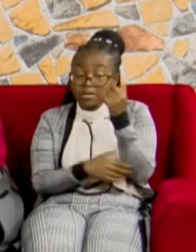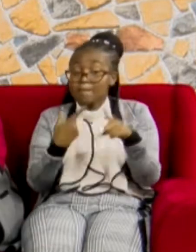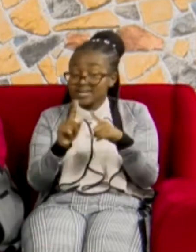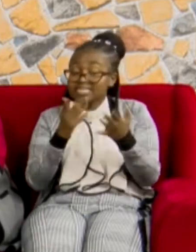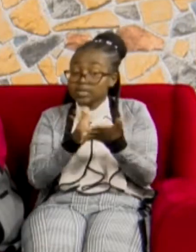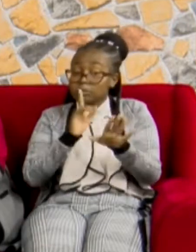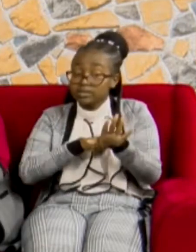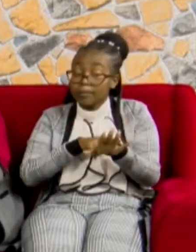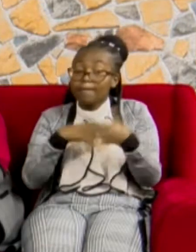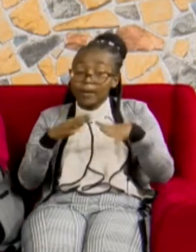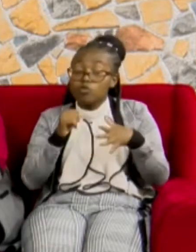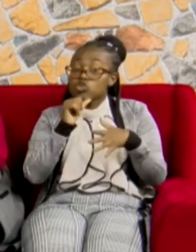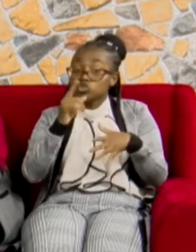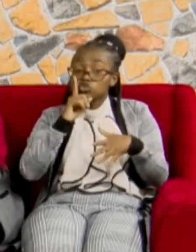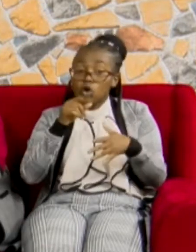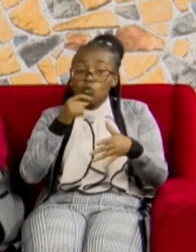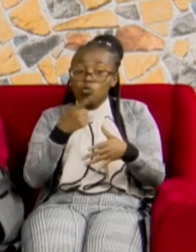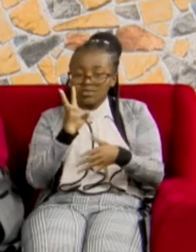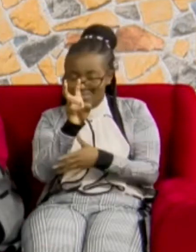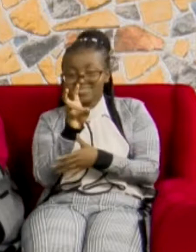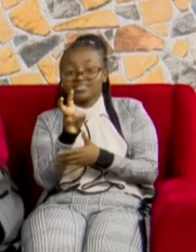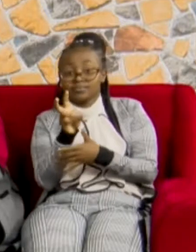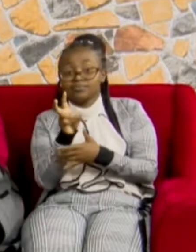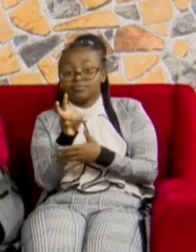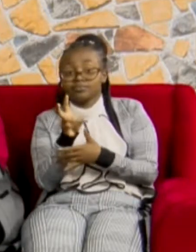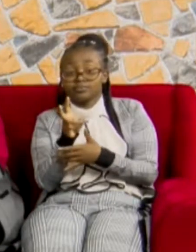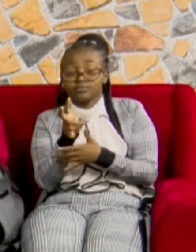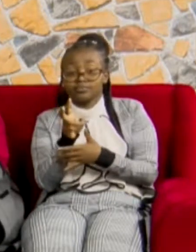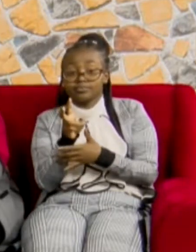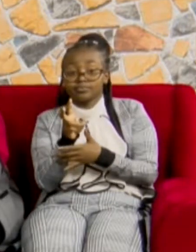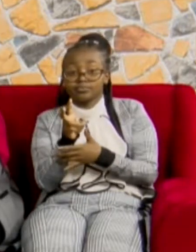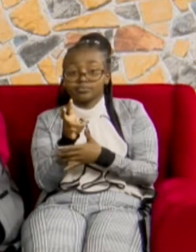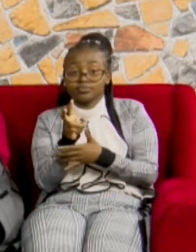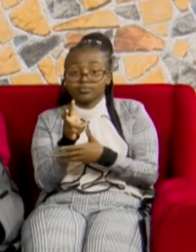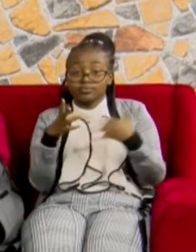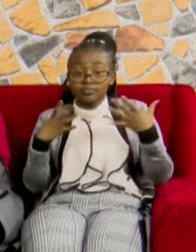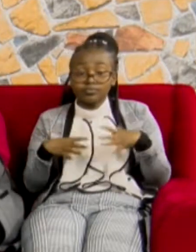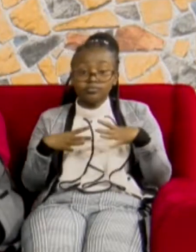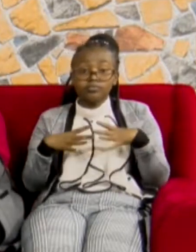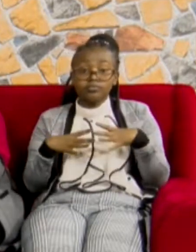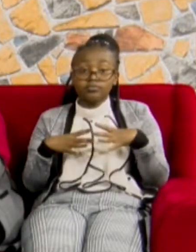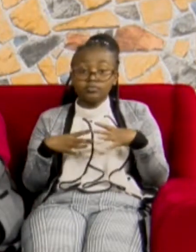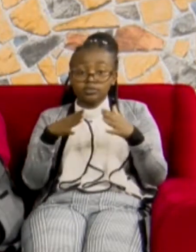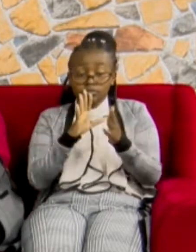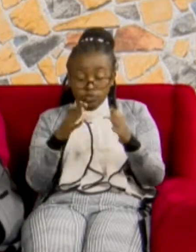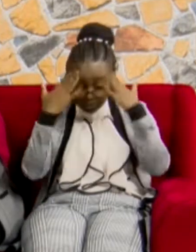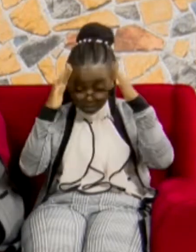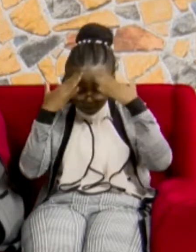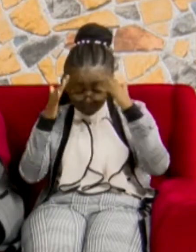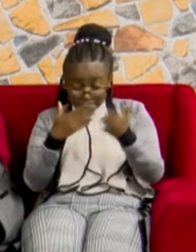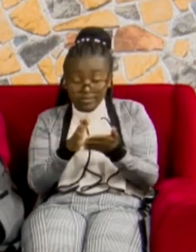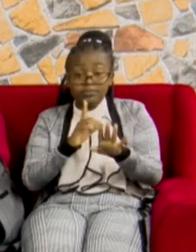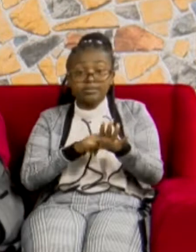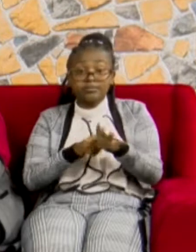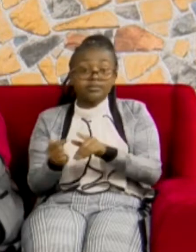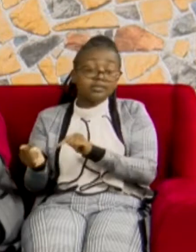sometimes people are not sure of what they're seeing, and as people are get more awareness, because sometimes